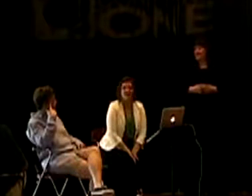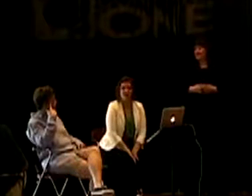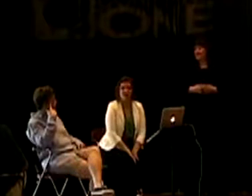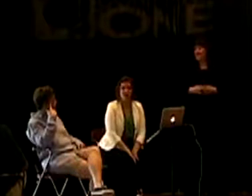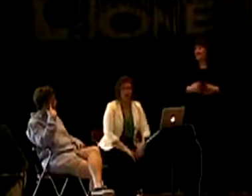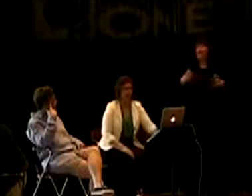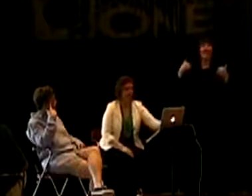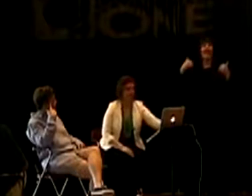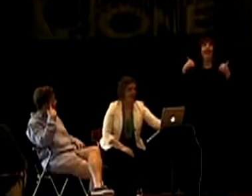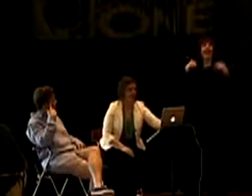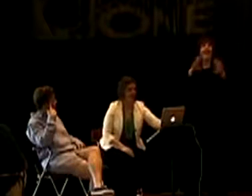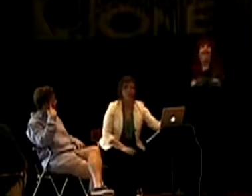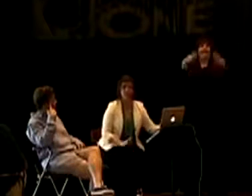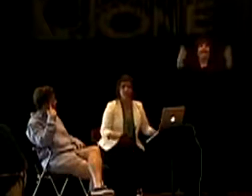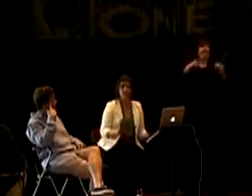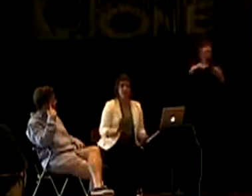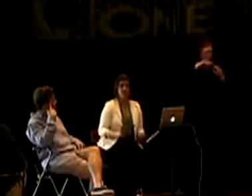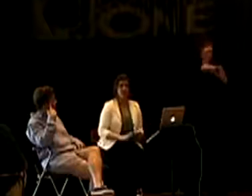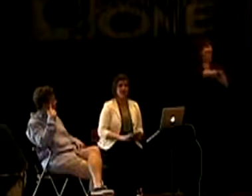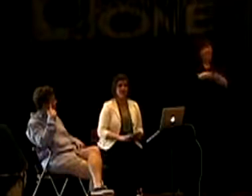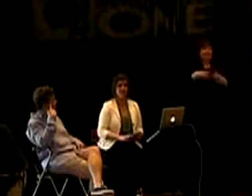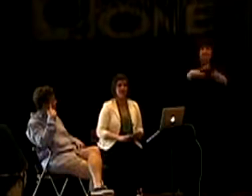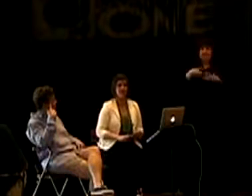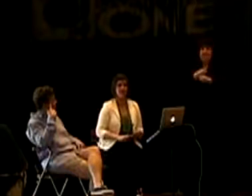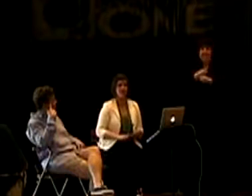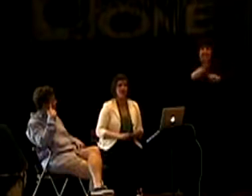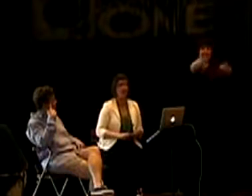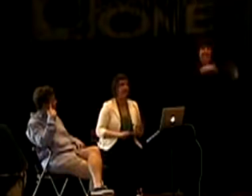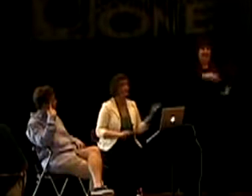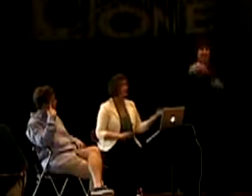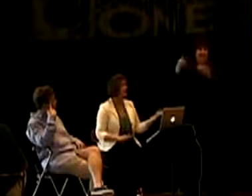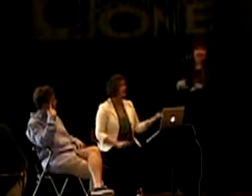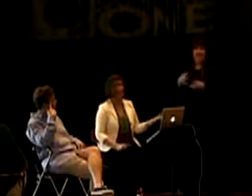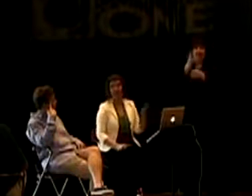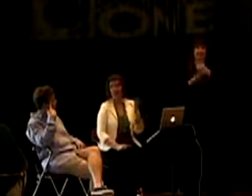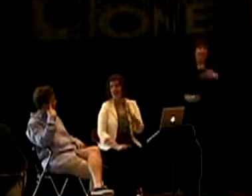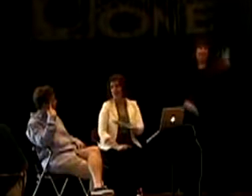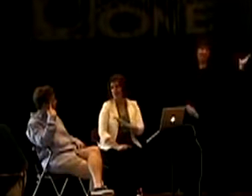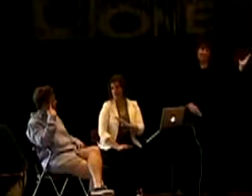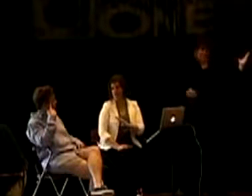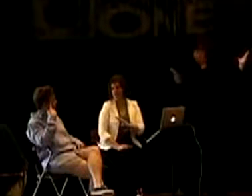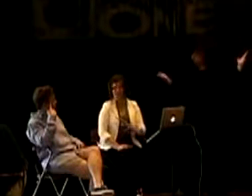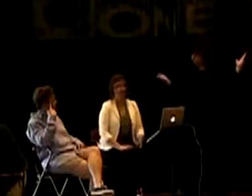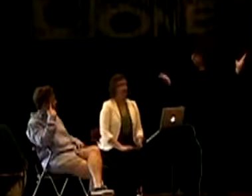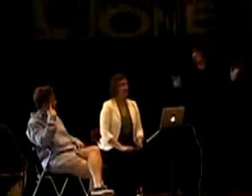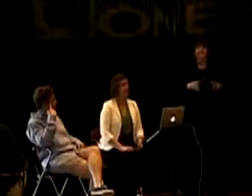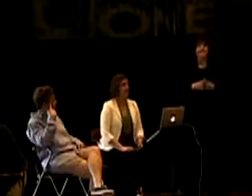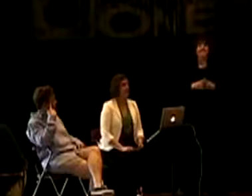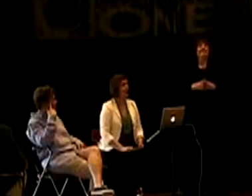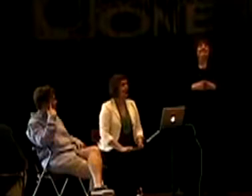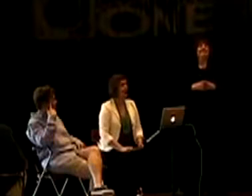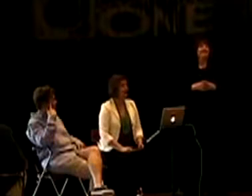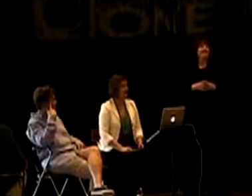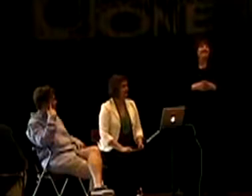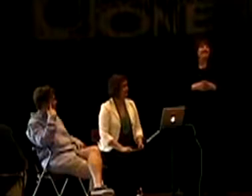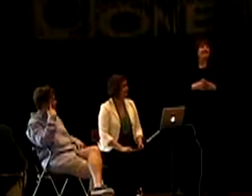I'm going to start with very brief introductions of both Aditi and of Bonnie. And